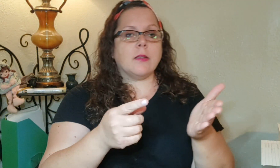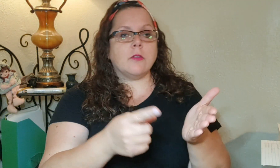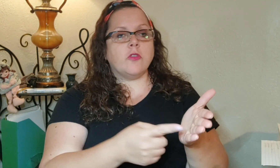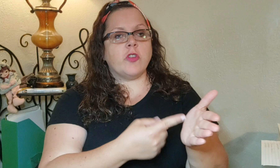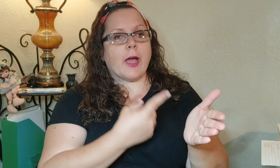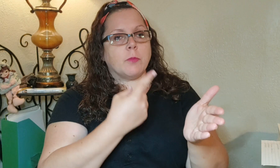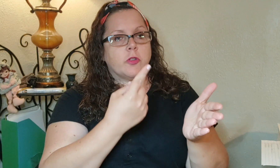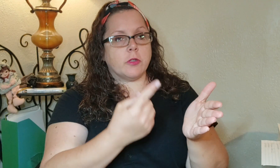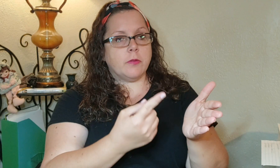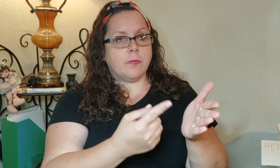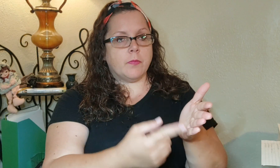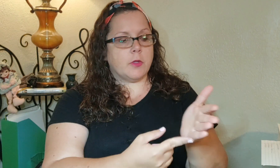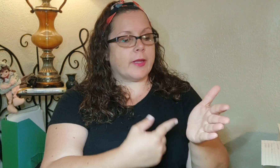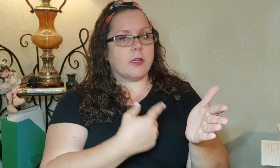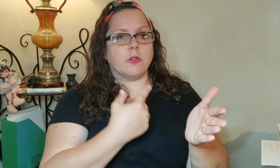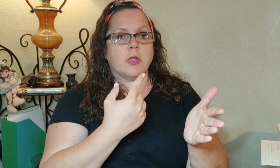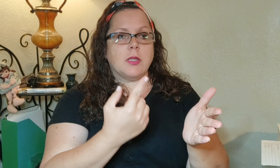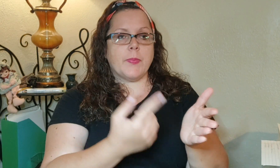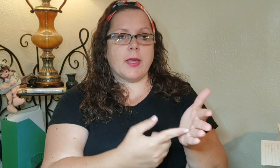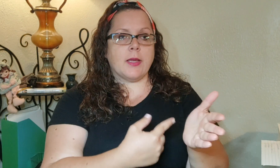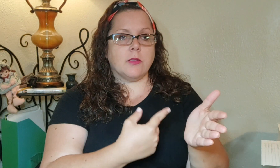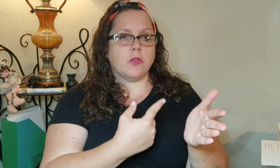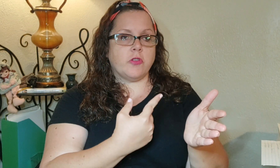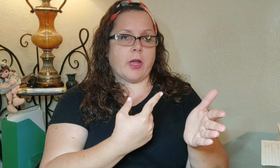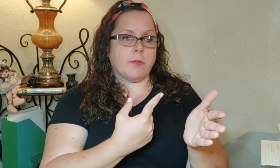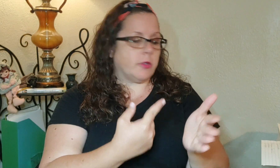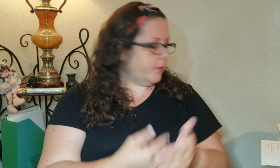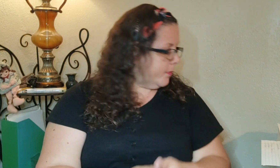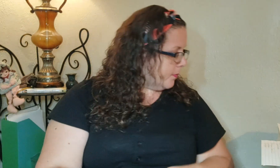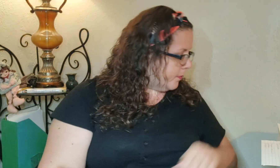And chapter, you're turning the page, chapter.